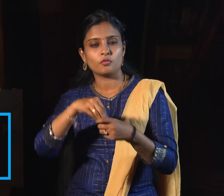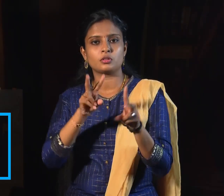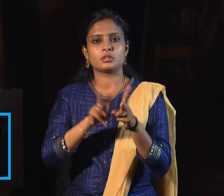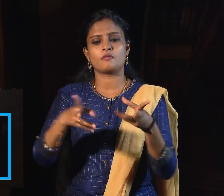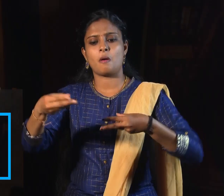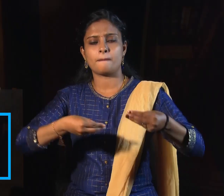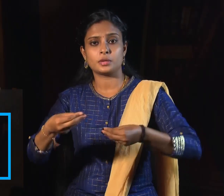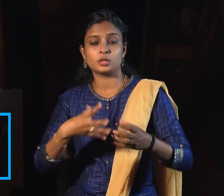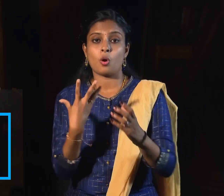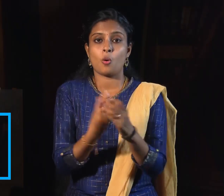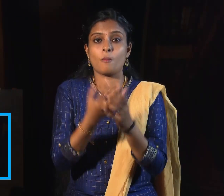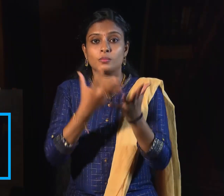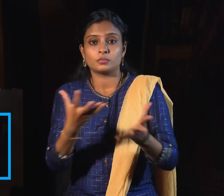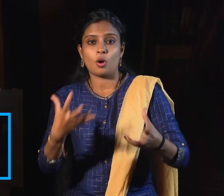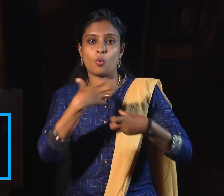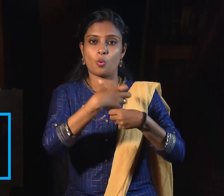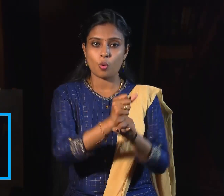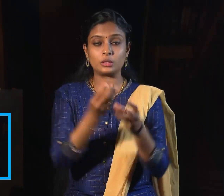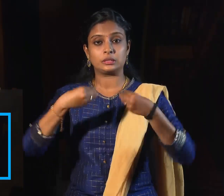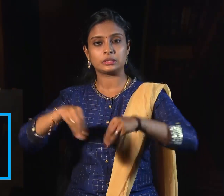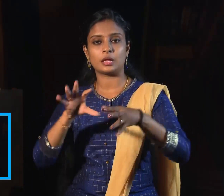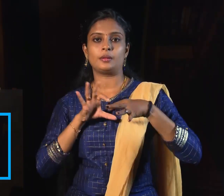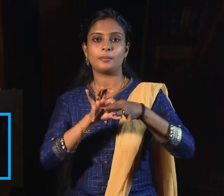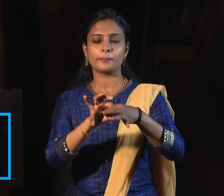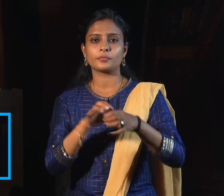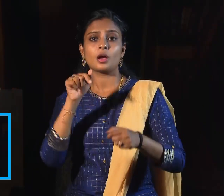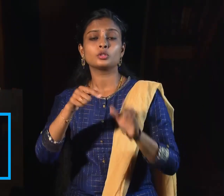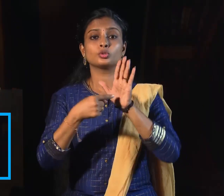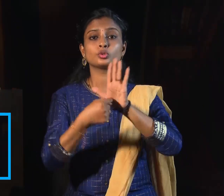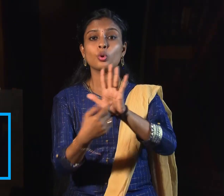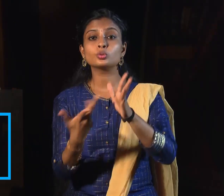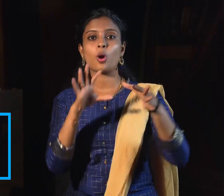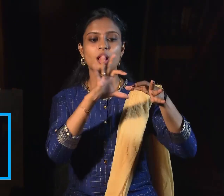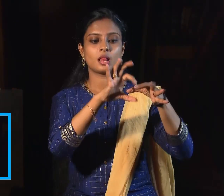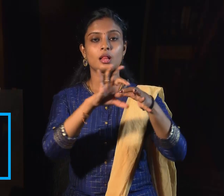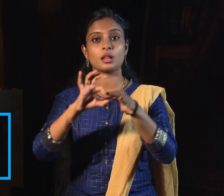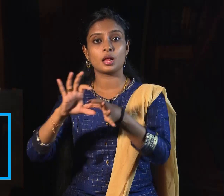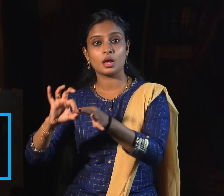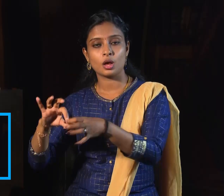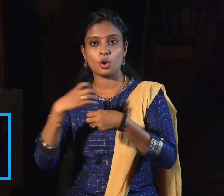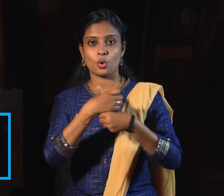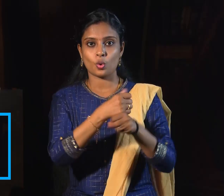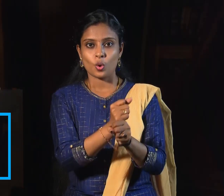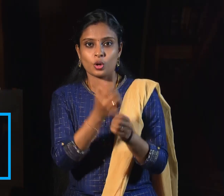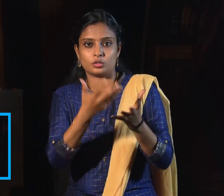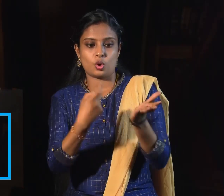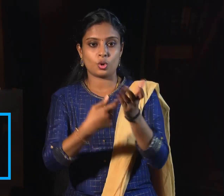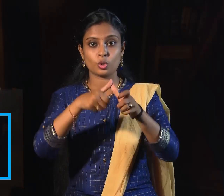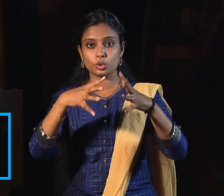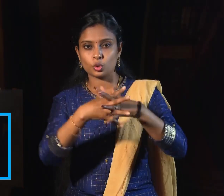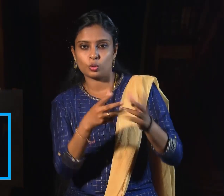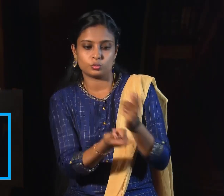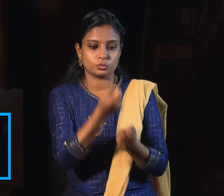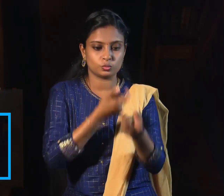and the goods they produce and sell. This represents a chain of production from extracting the raw